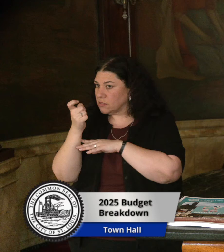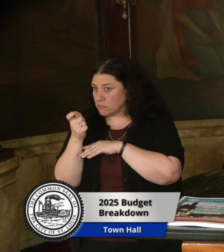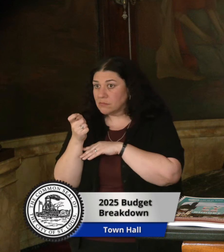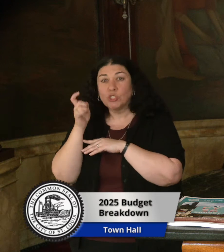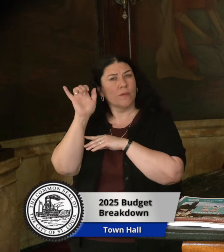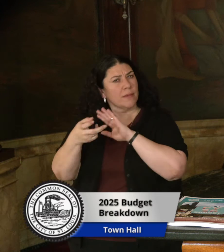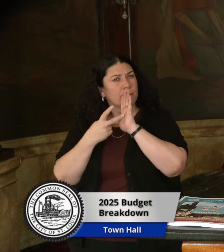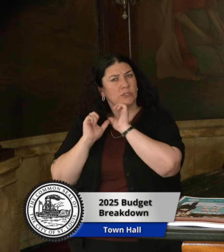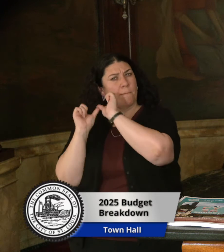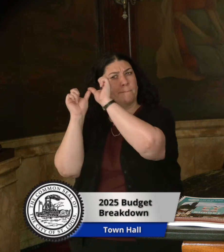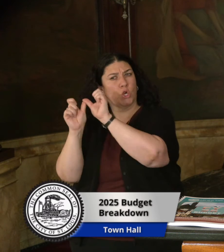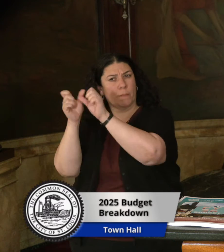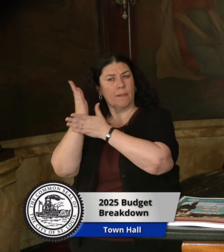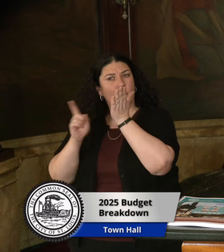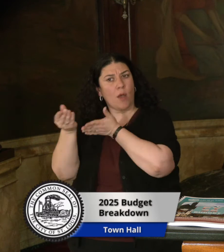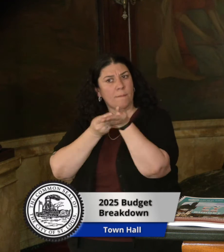this a permanent part of our budget.